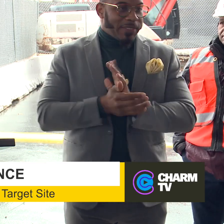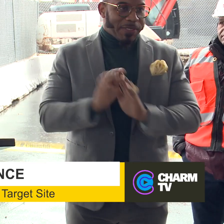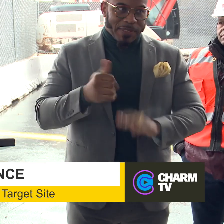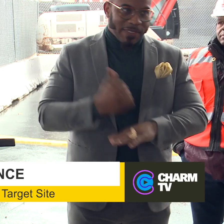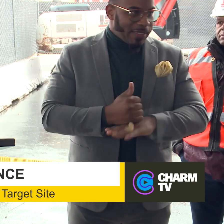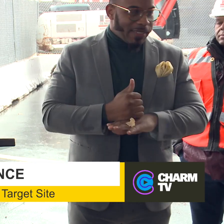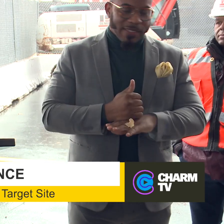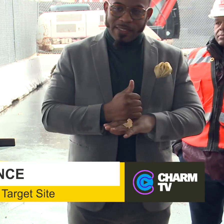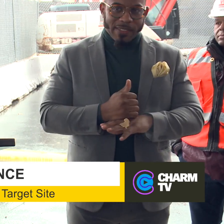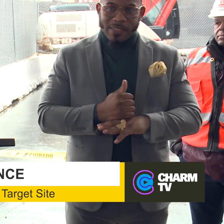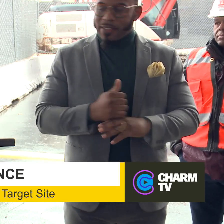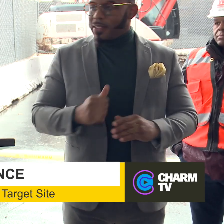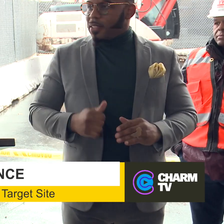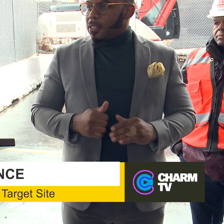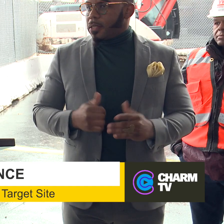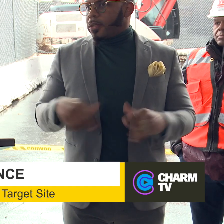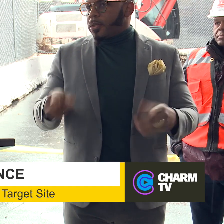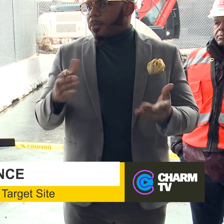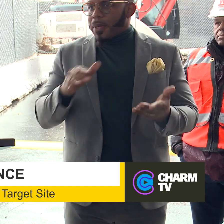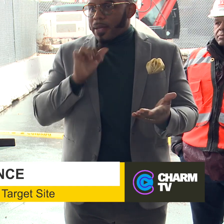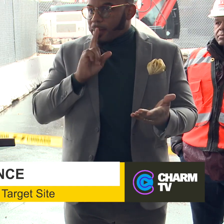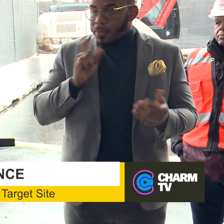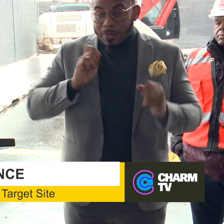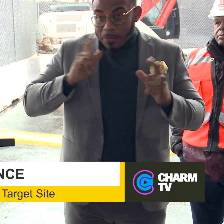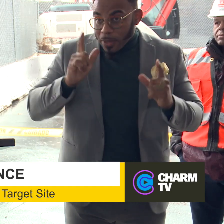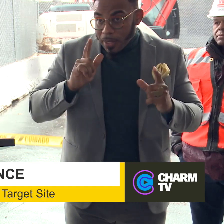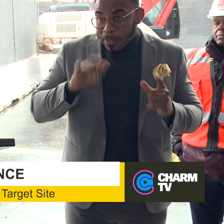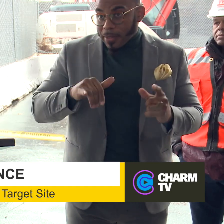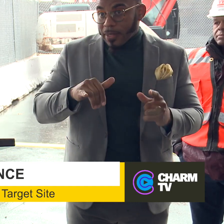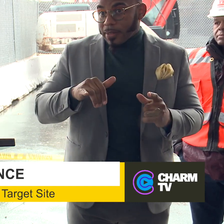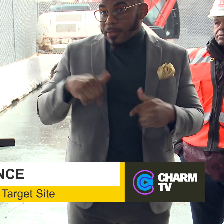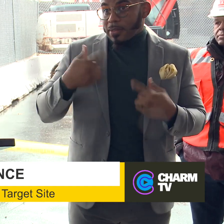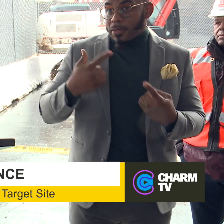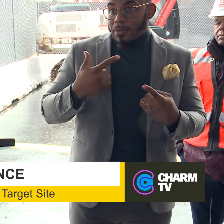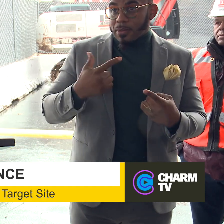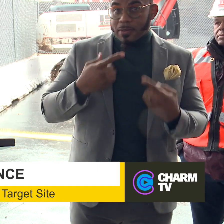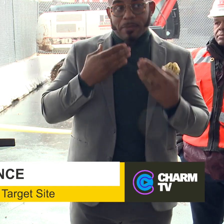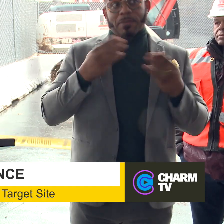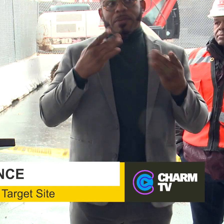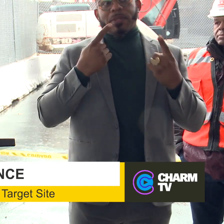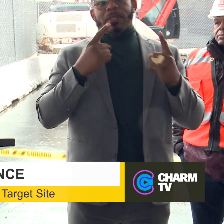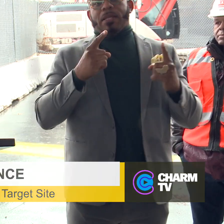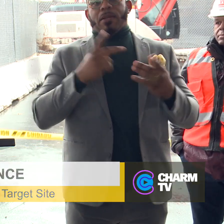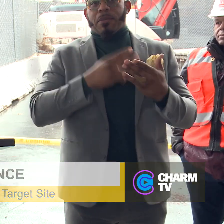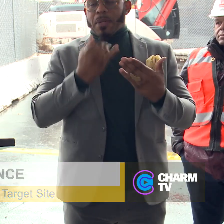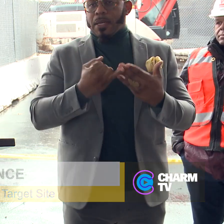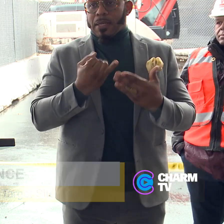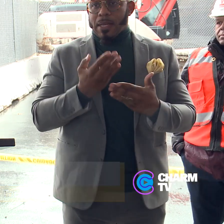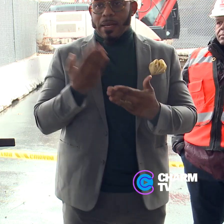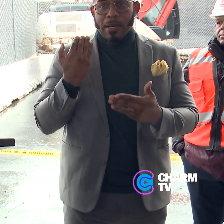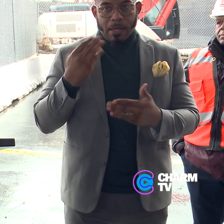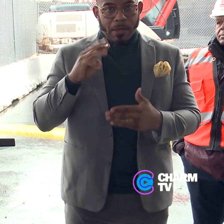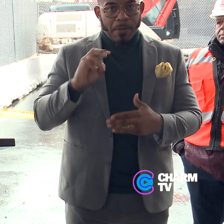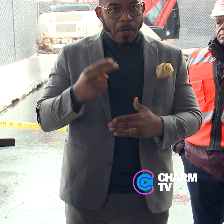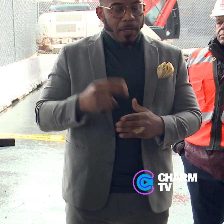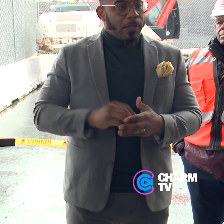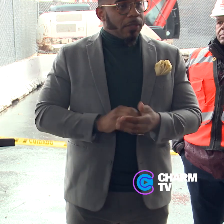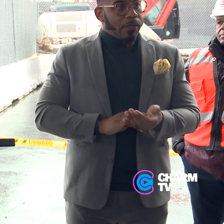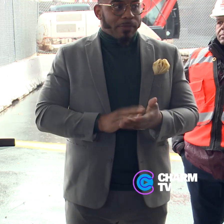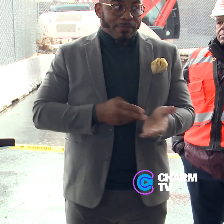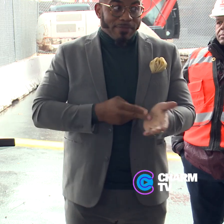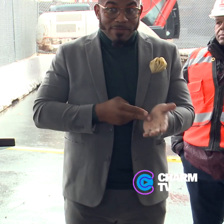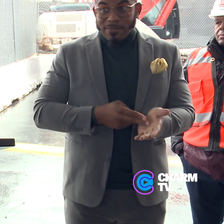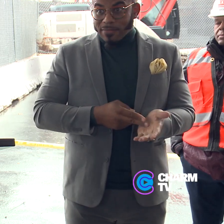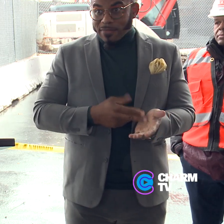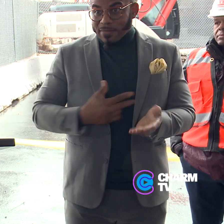set. So you might not be surprised that since we publicly announced the project last March,